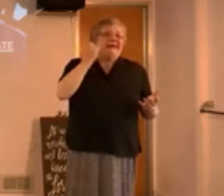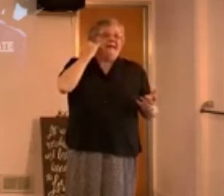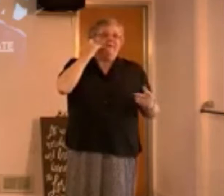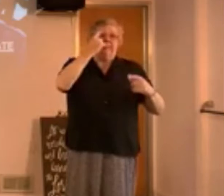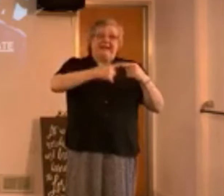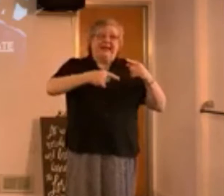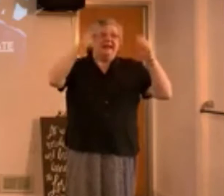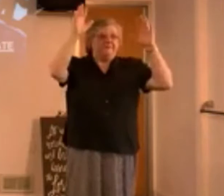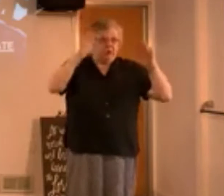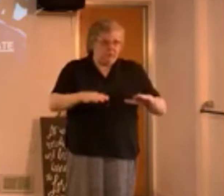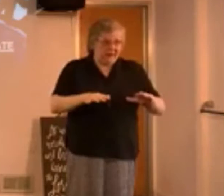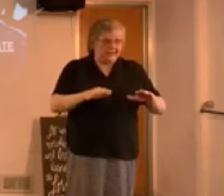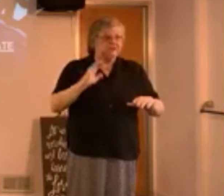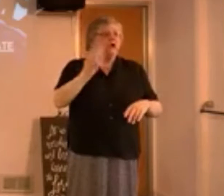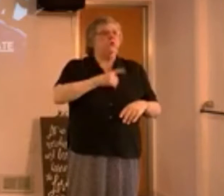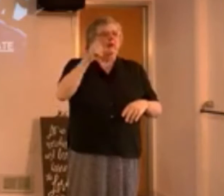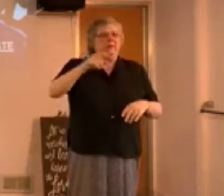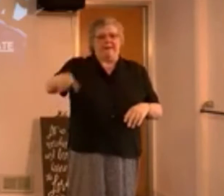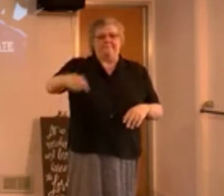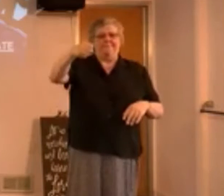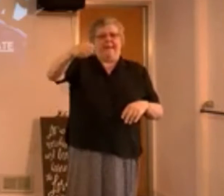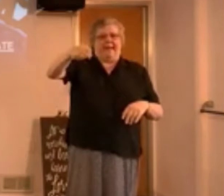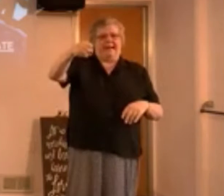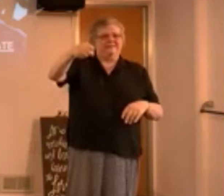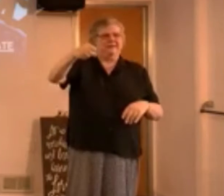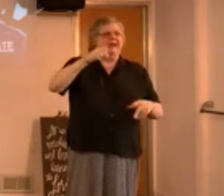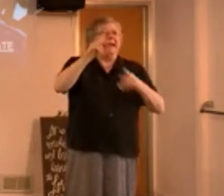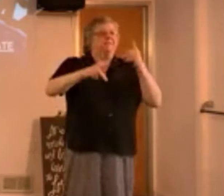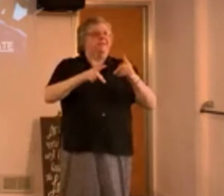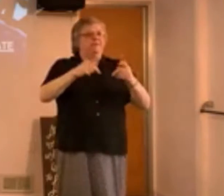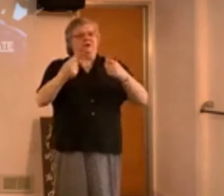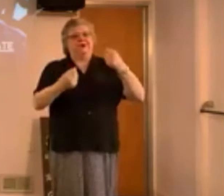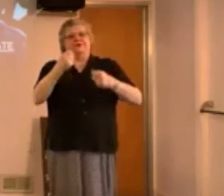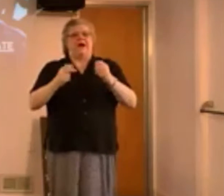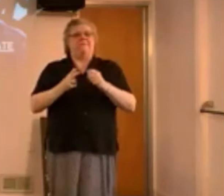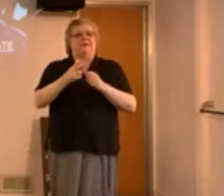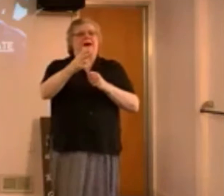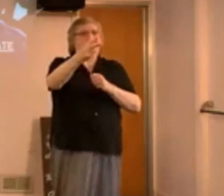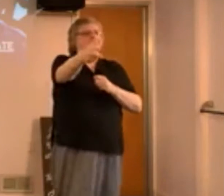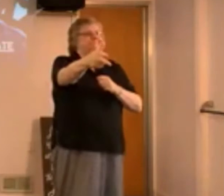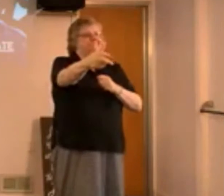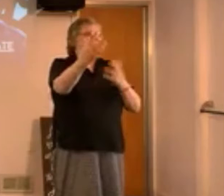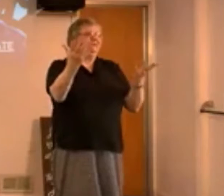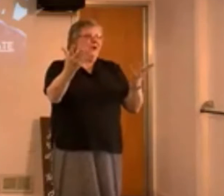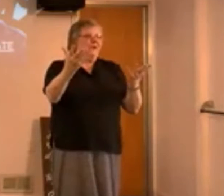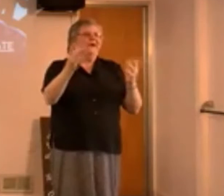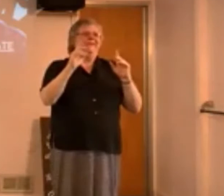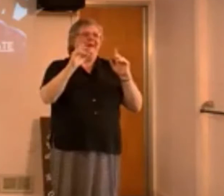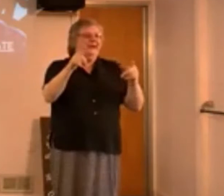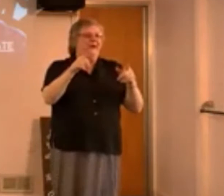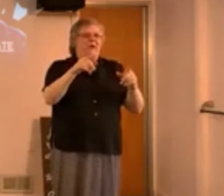going to still need the volunteers, because we're going to get them bagged up. People can drive by and pick up their bag for an in-house hunt at home.